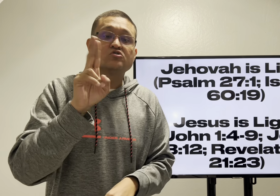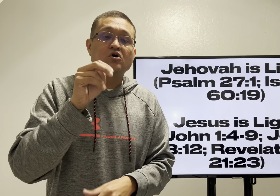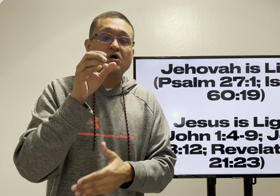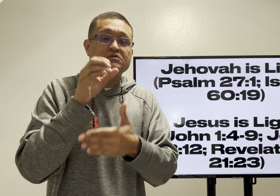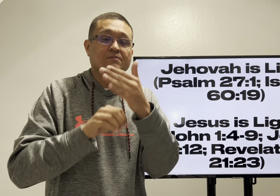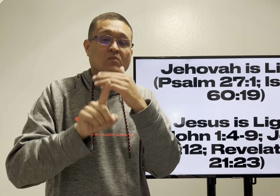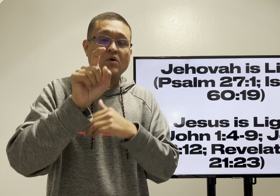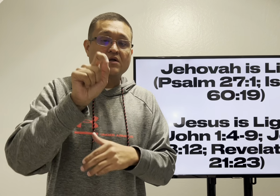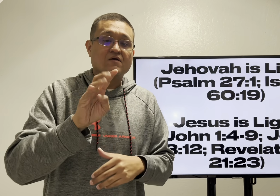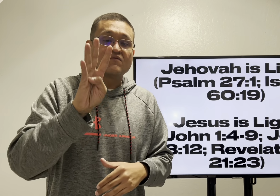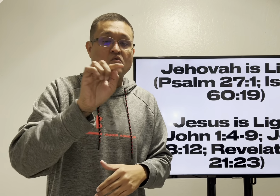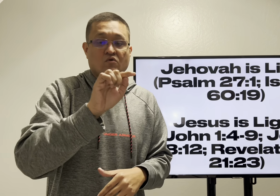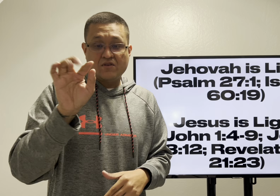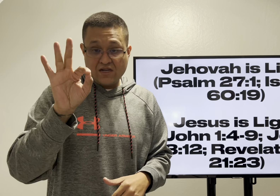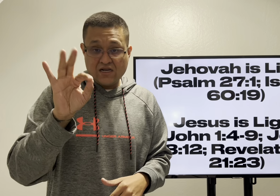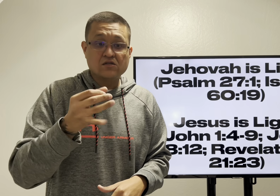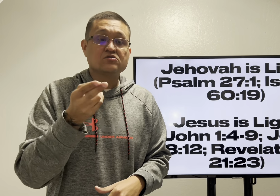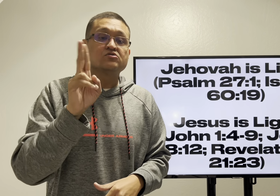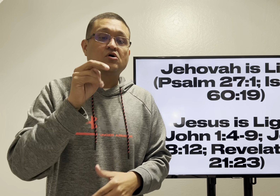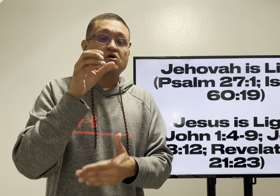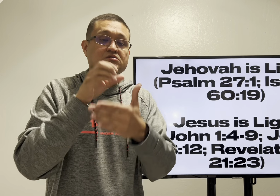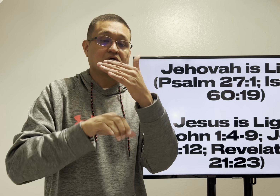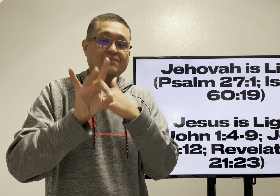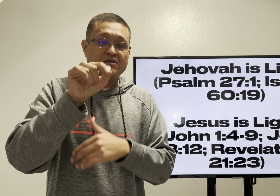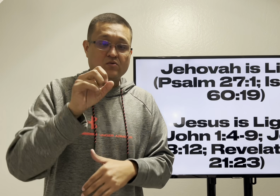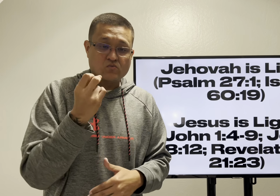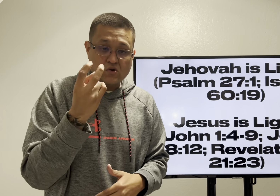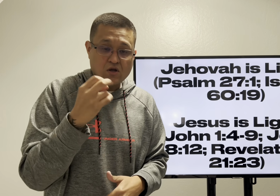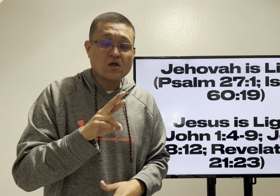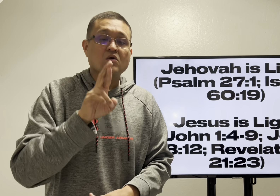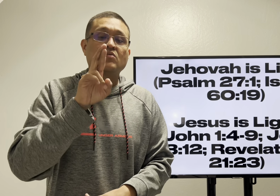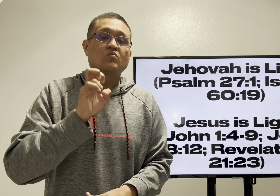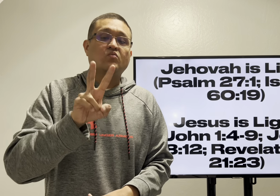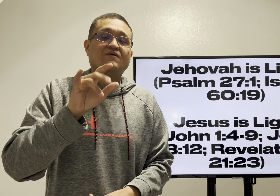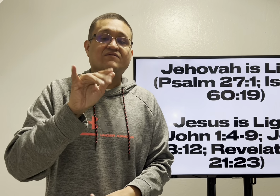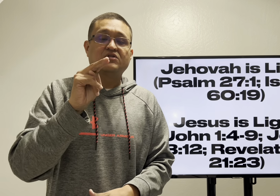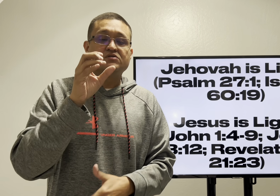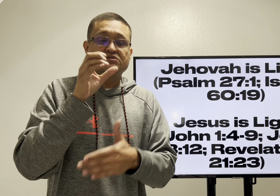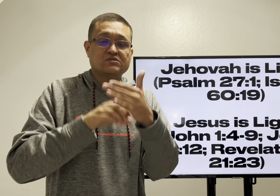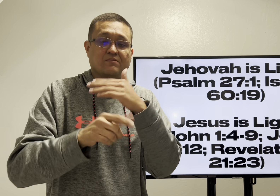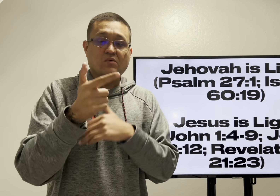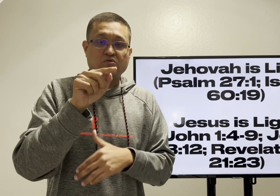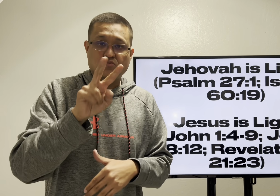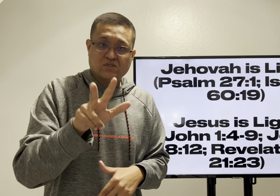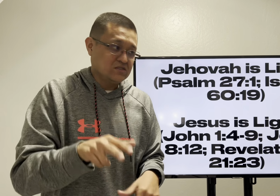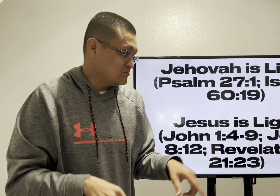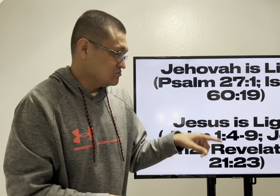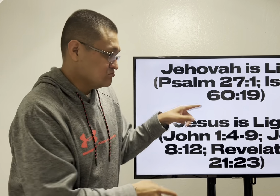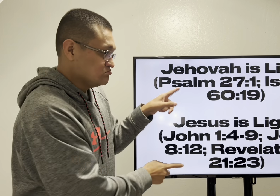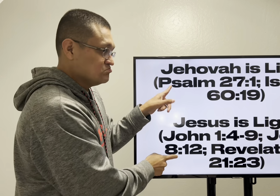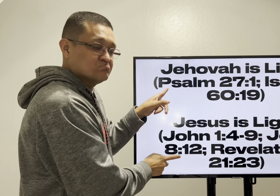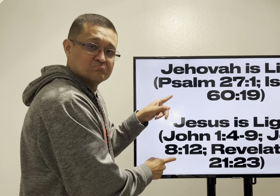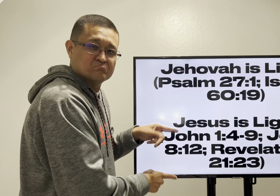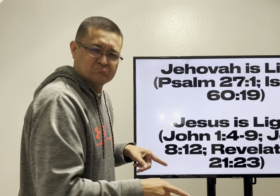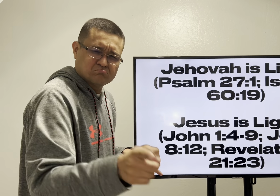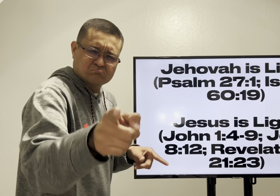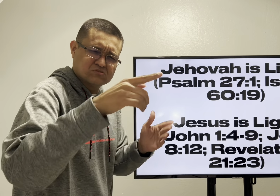And then you can find Jesus is light. John 1, 4 through 9, John 8 and 12, Revelations 21